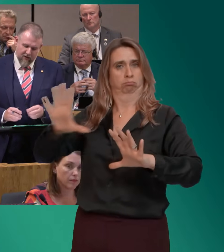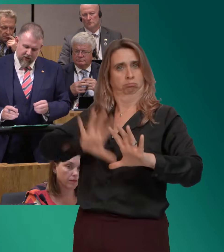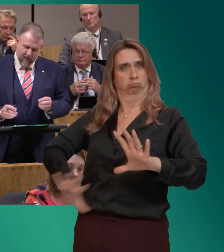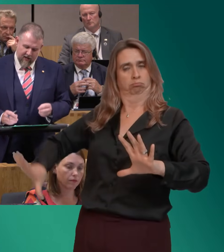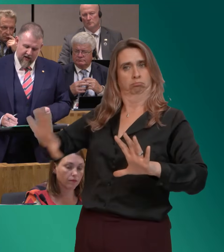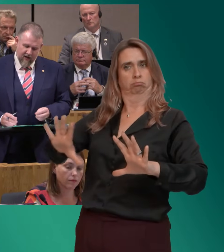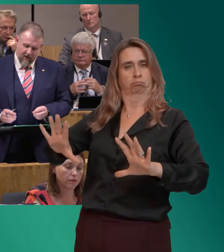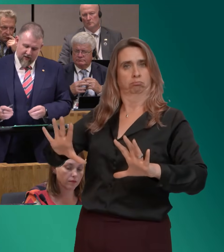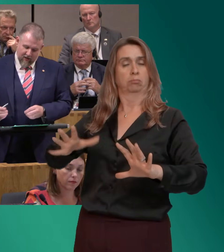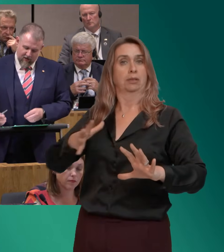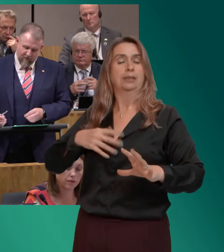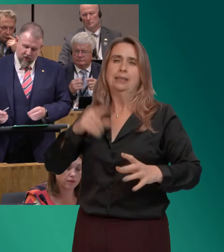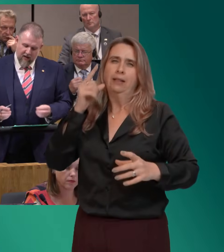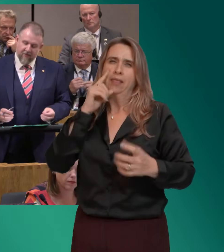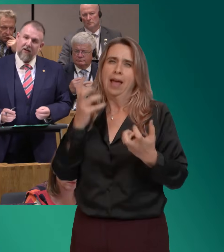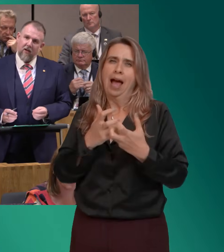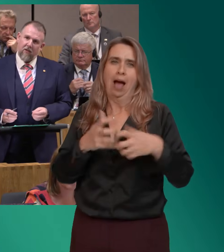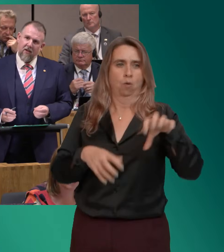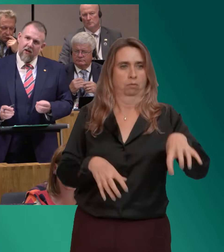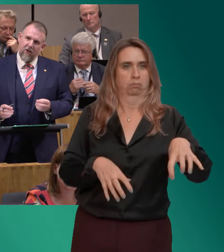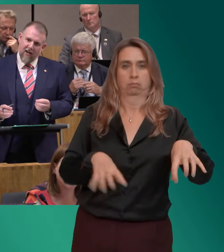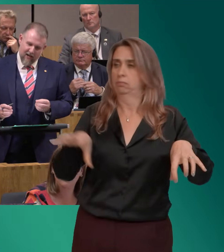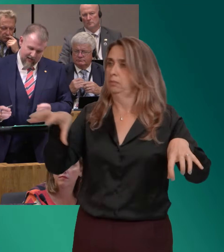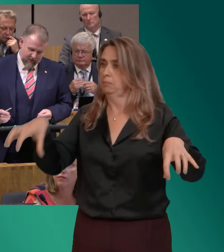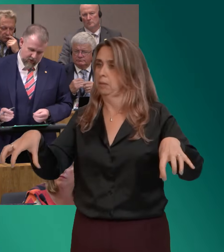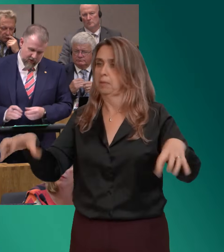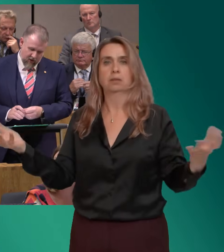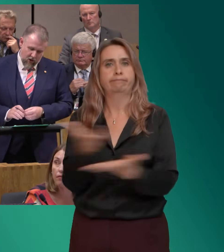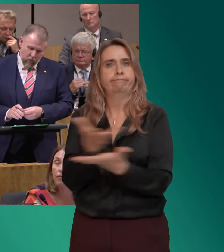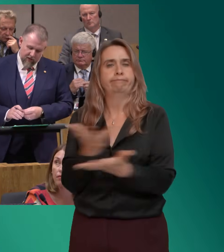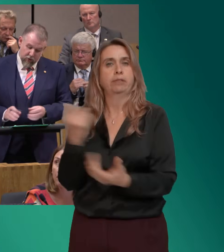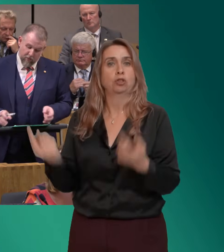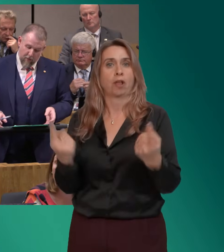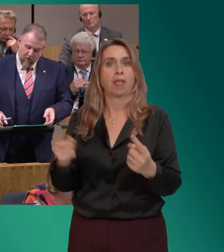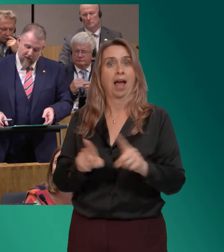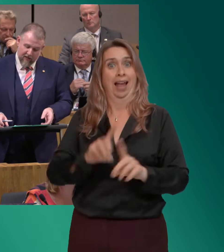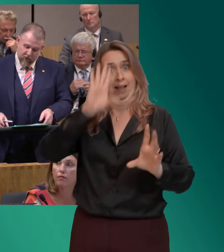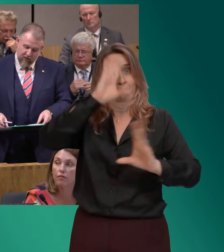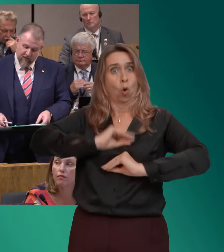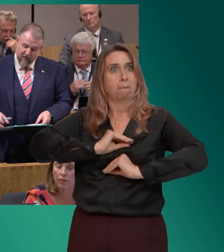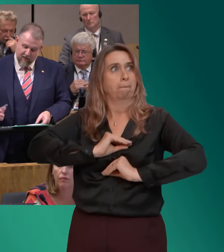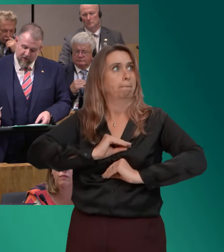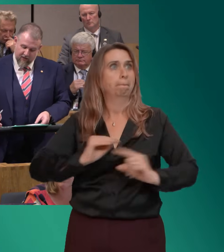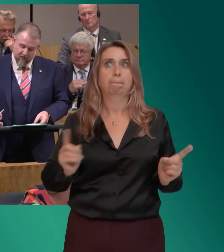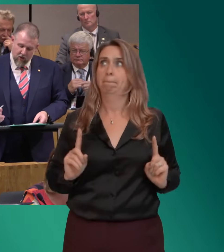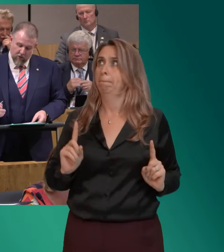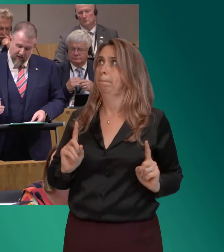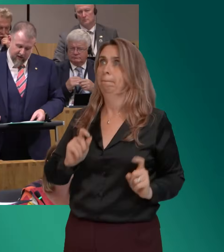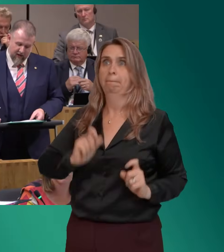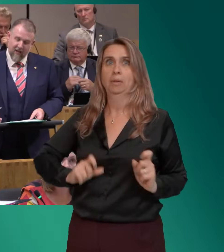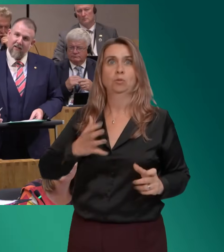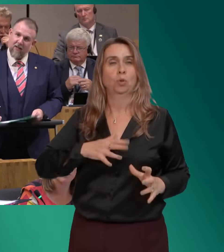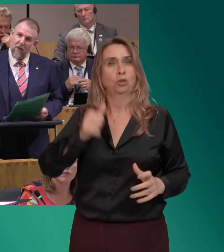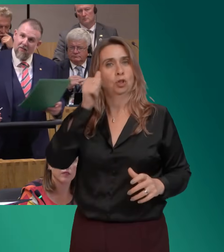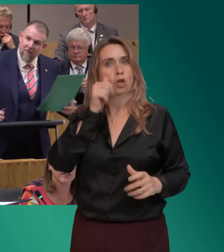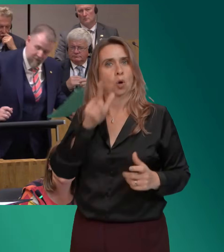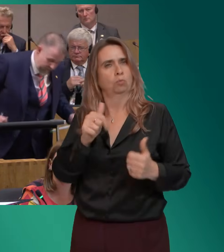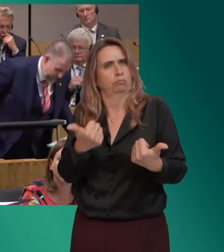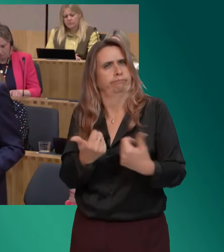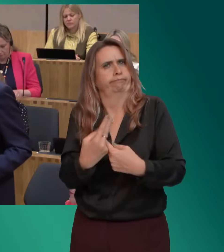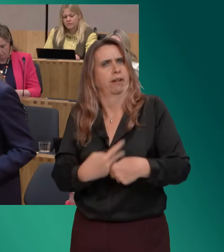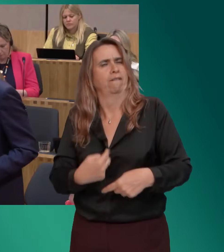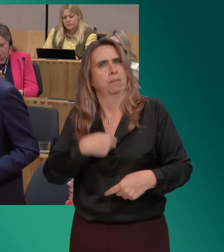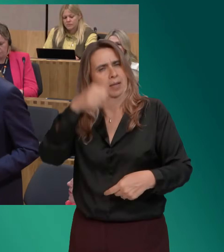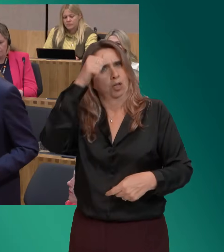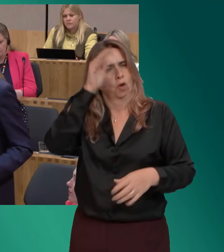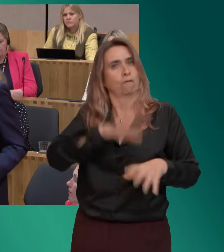clear communication internally between departments with patients and families is an inextricable part of ensuring that people are treated with dignity from the beginning